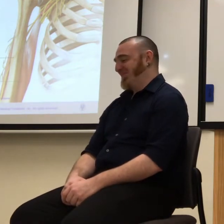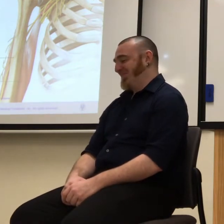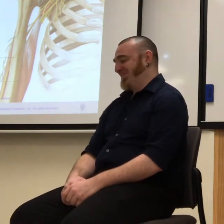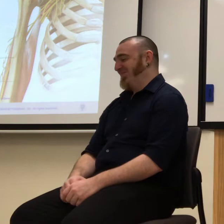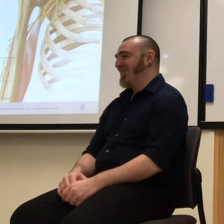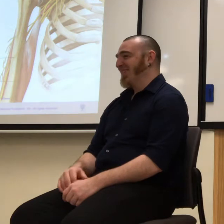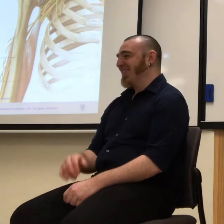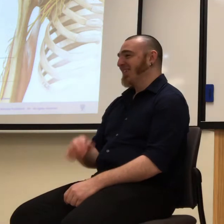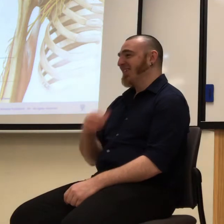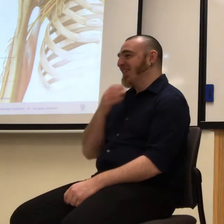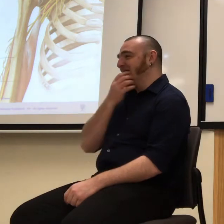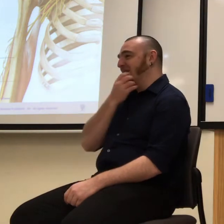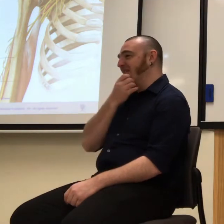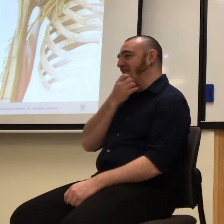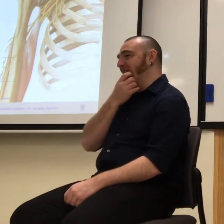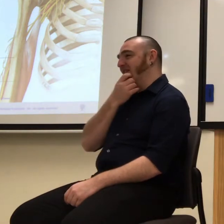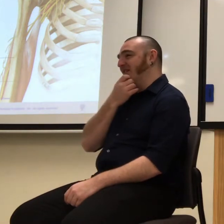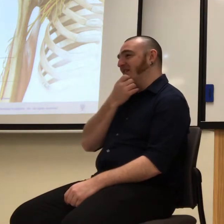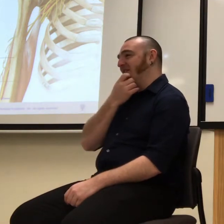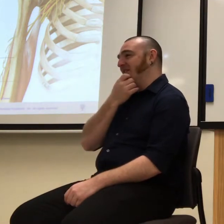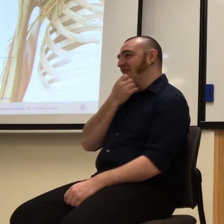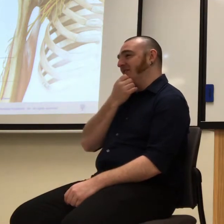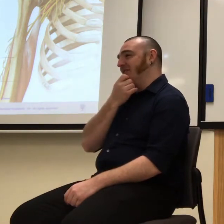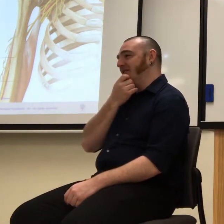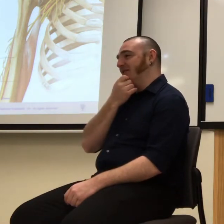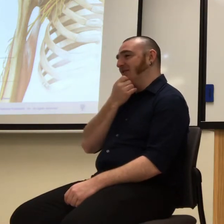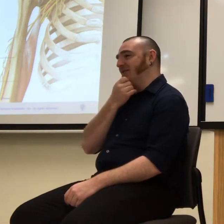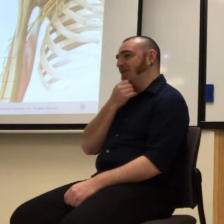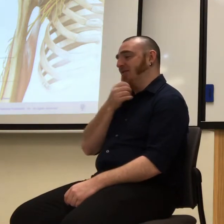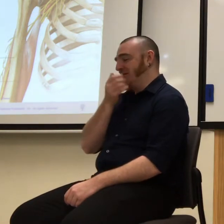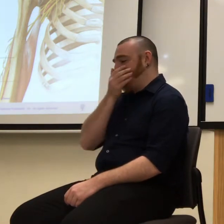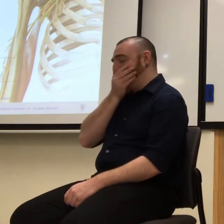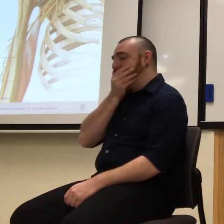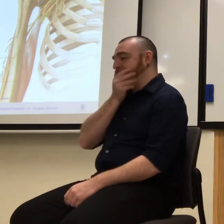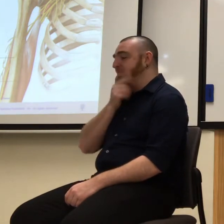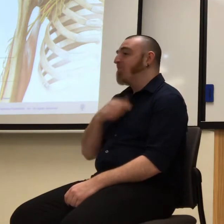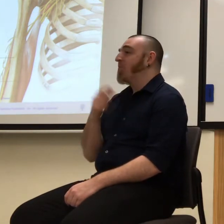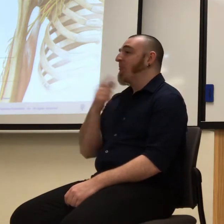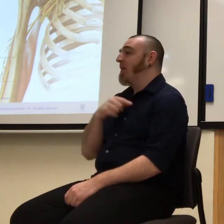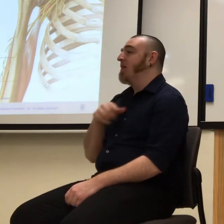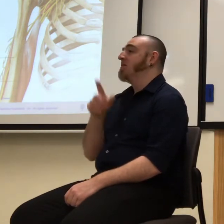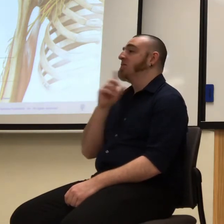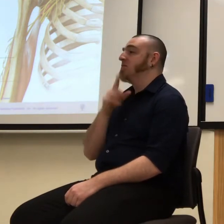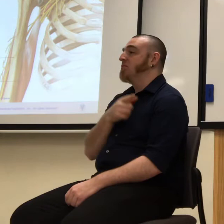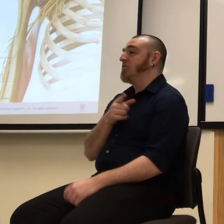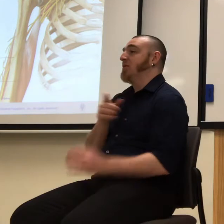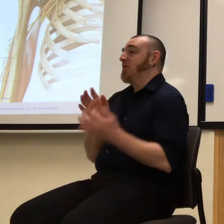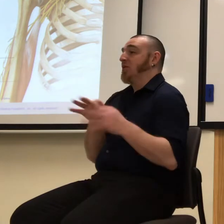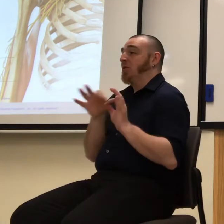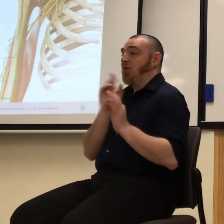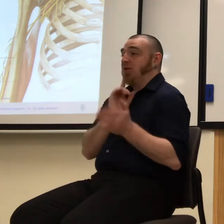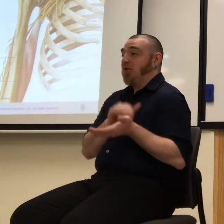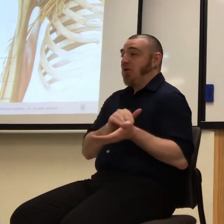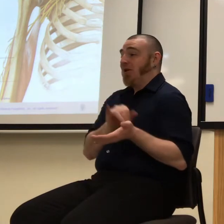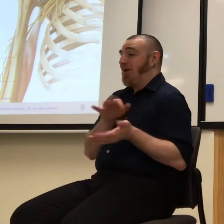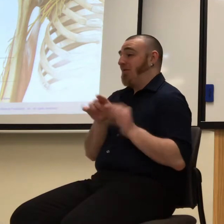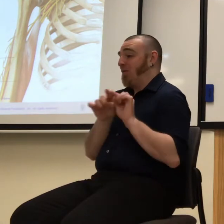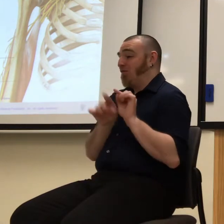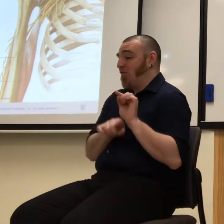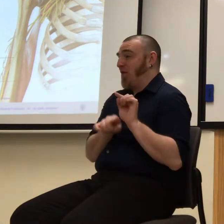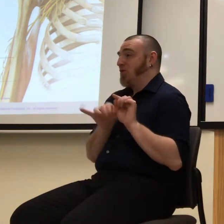So know that space because it's clinically significant. You can fracture a bone to damage those things,